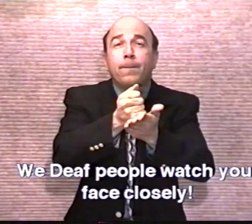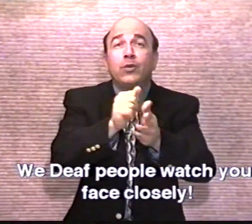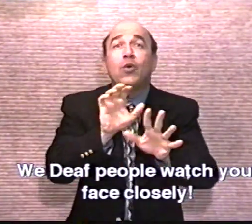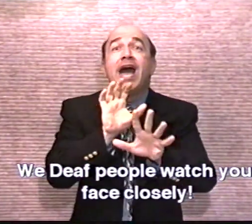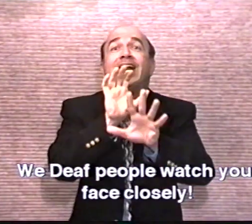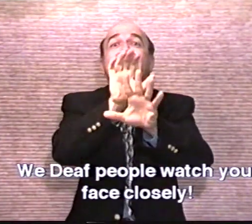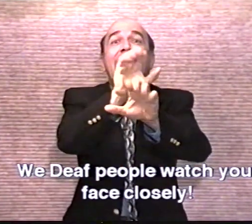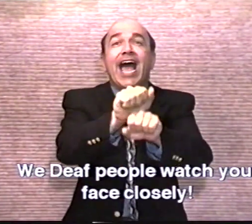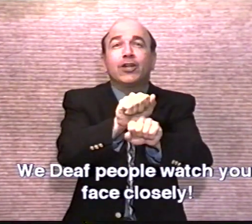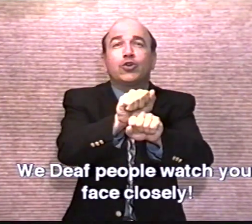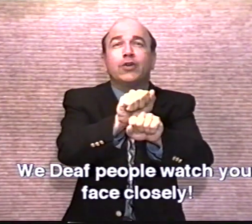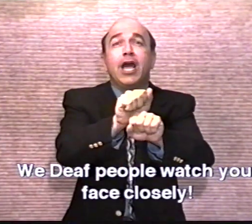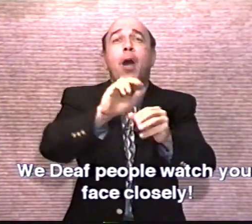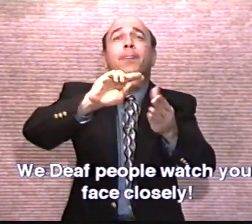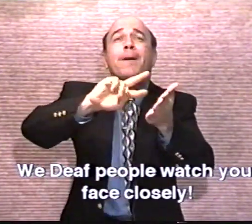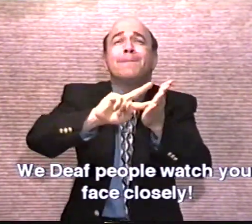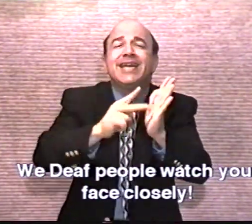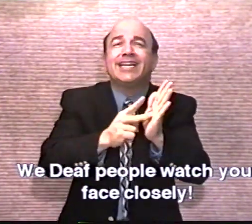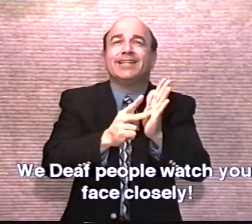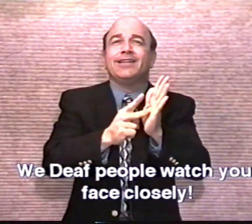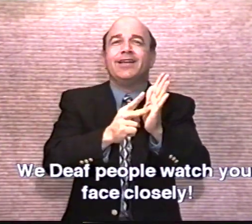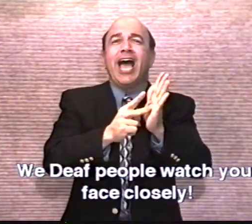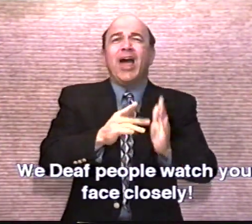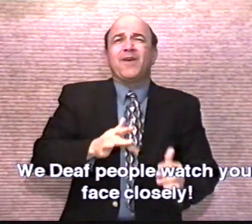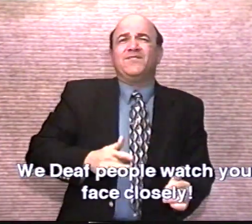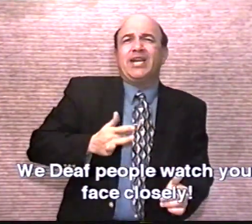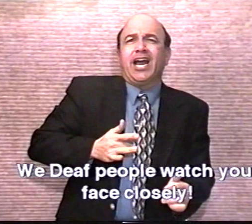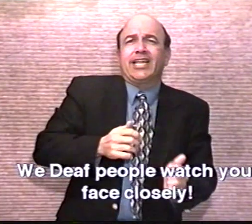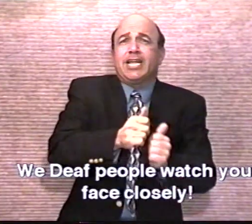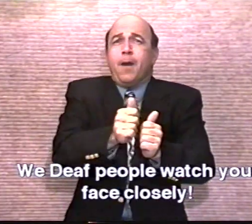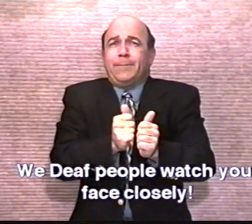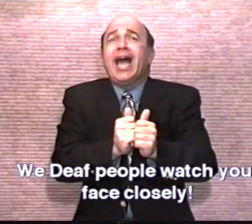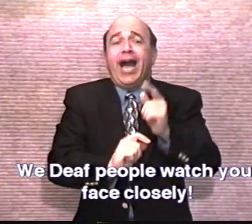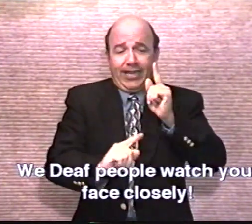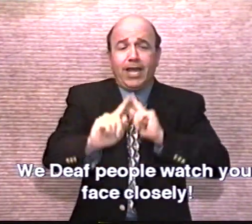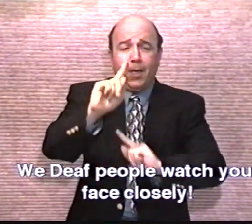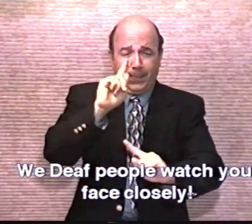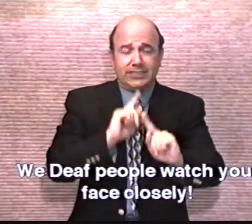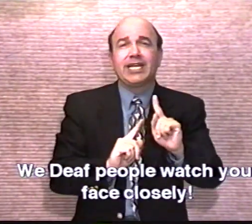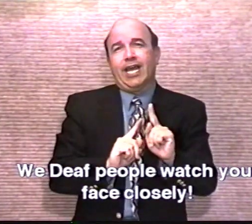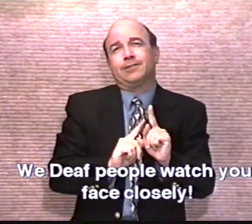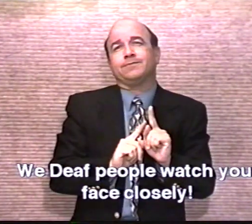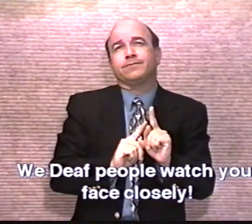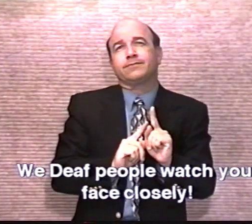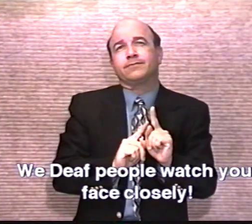you catch the meaning and the feeling behind the sign.